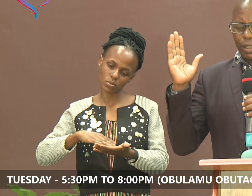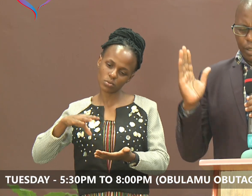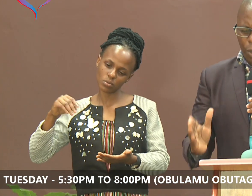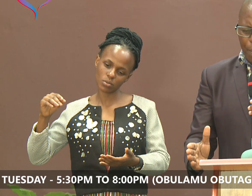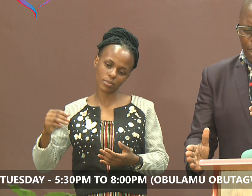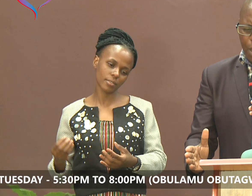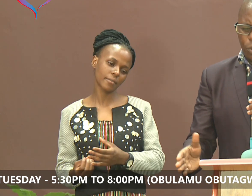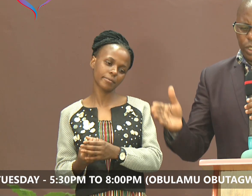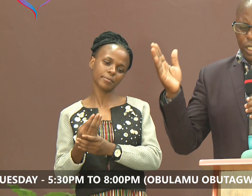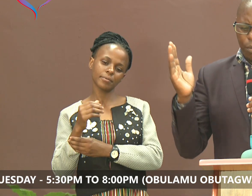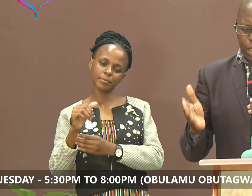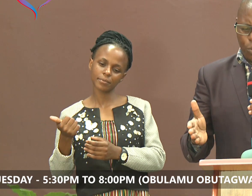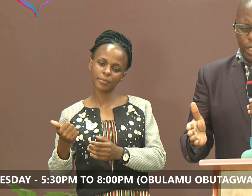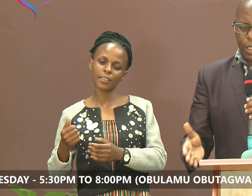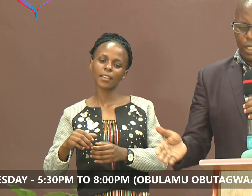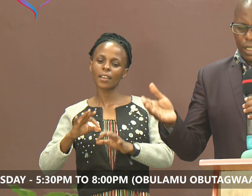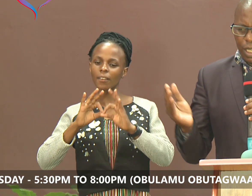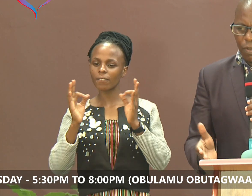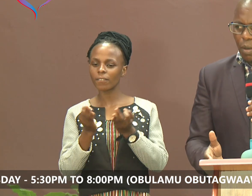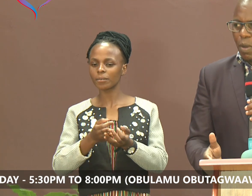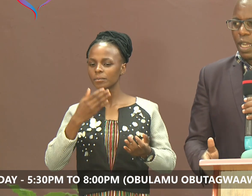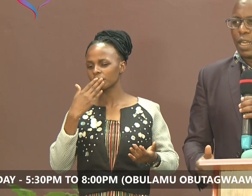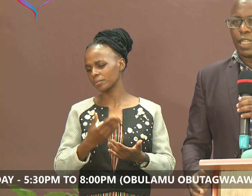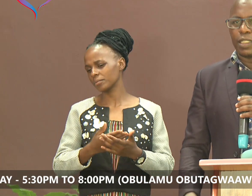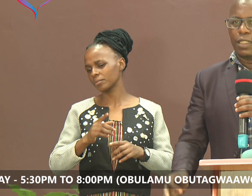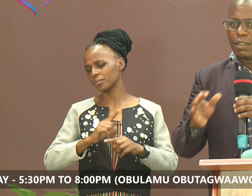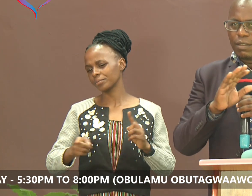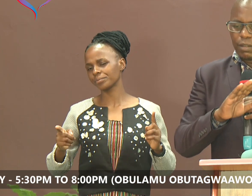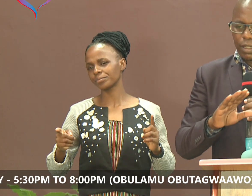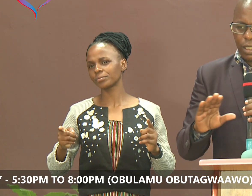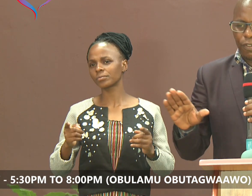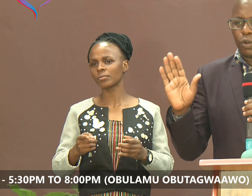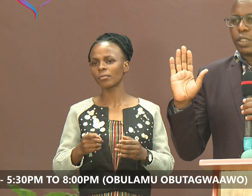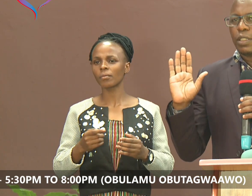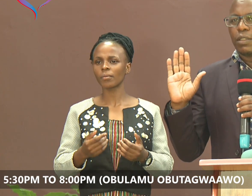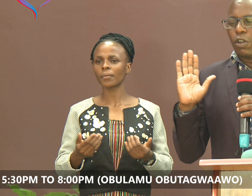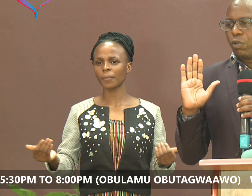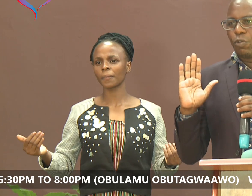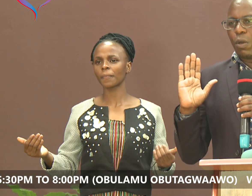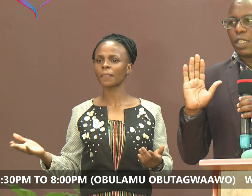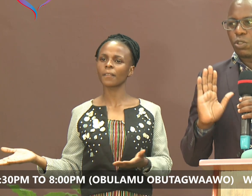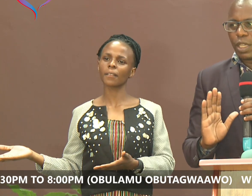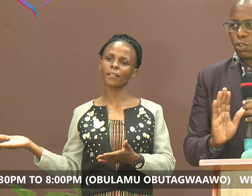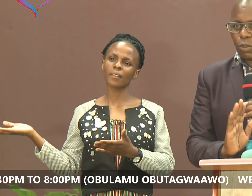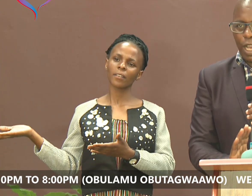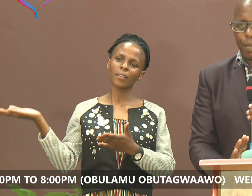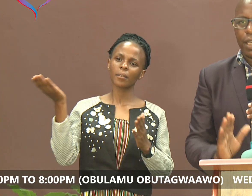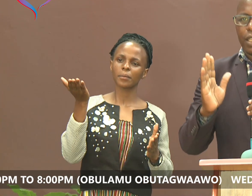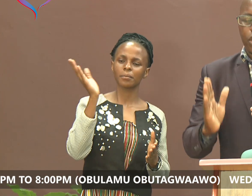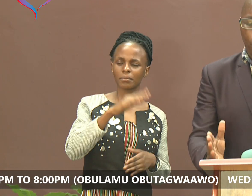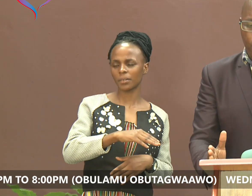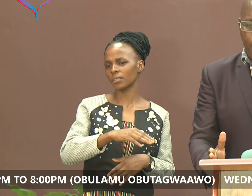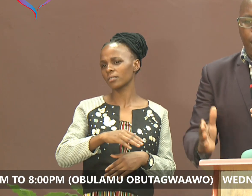imagine? Wakama kama lunji, butimuwe chiri, nene muvamu mwana ngaleta chi? 30-fold. On good ground. It's okay, Yesu